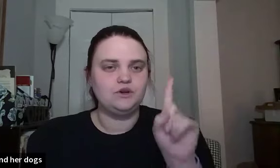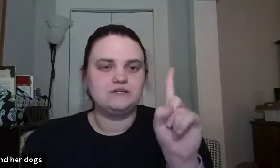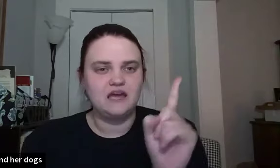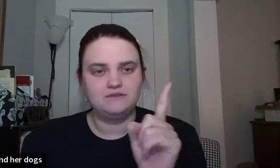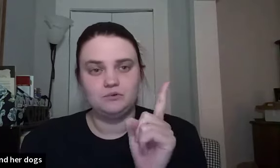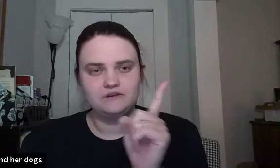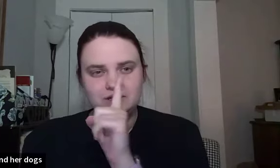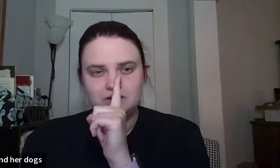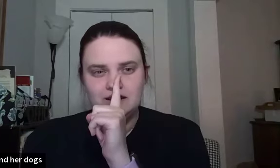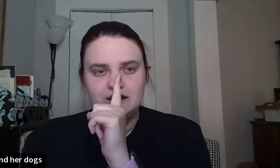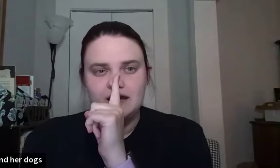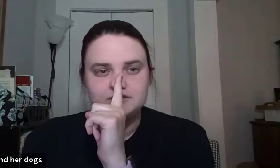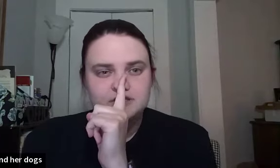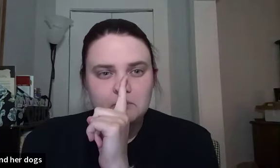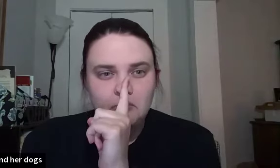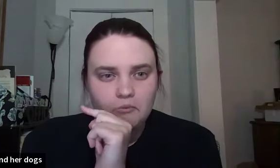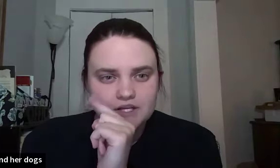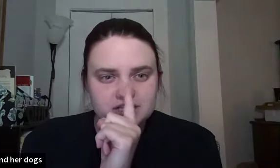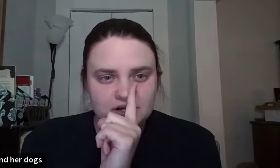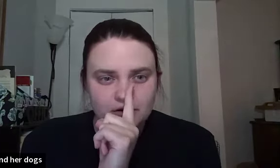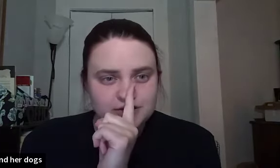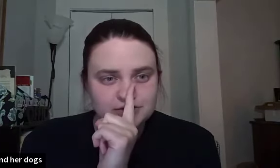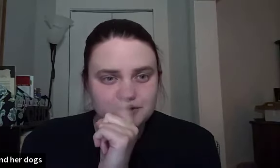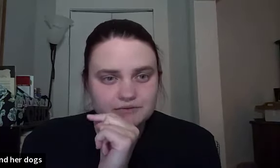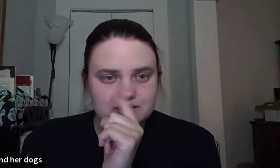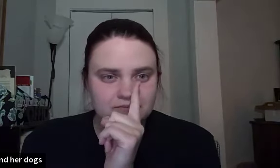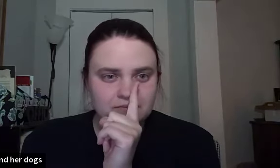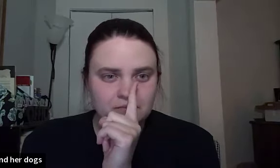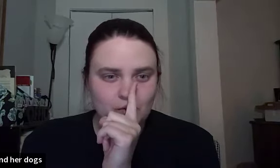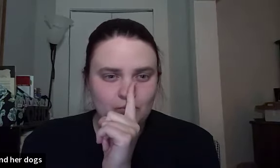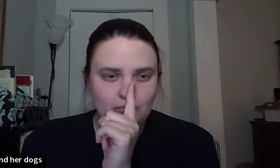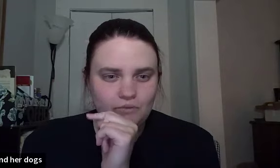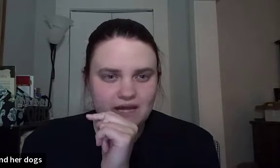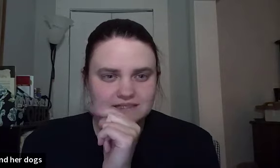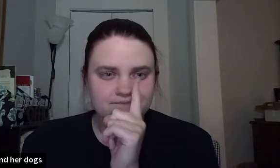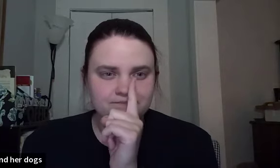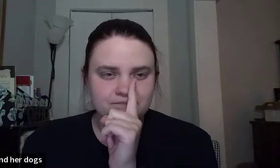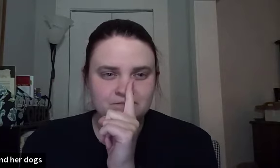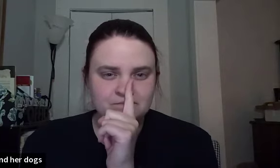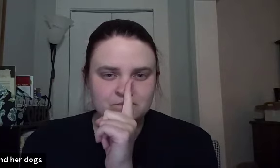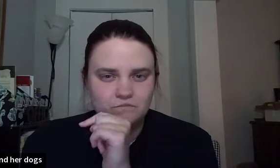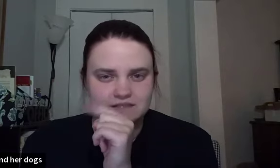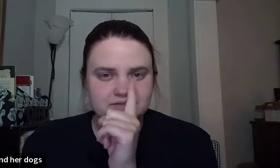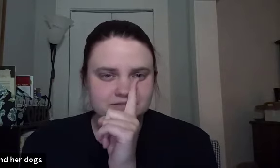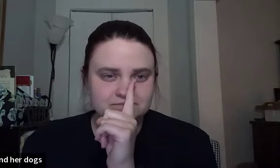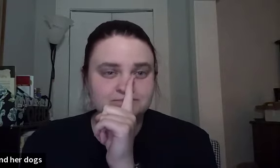going to have your pointer finger, and you're just going to brush it across your nose. Rat. Rat.